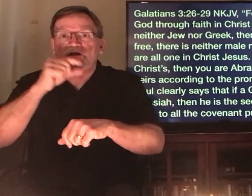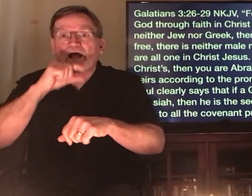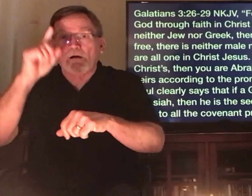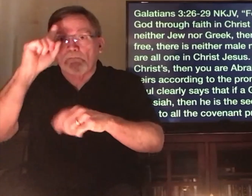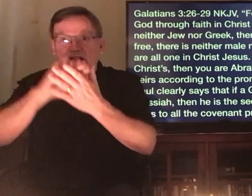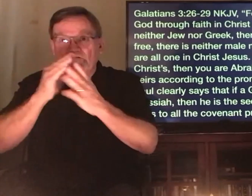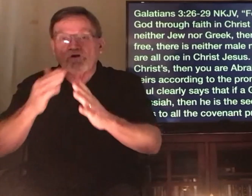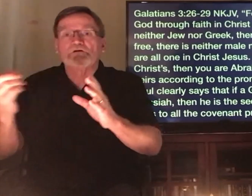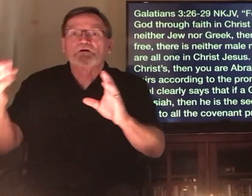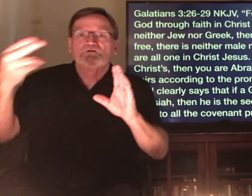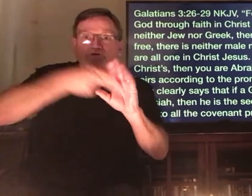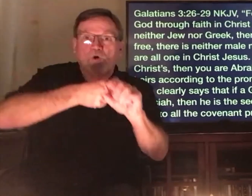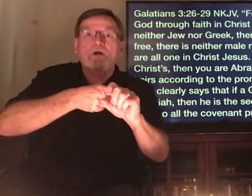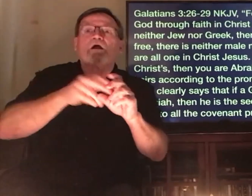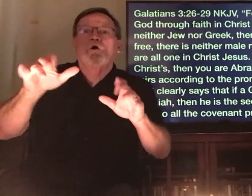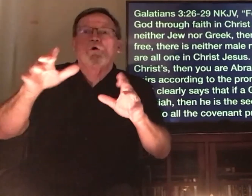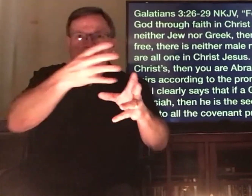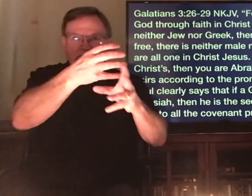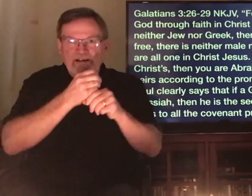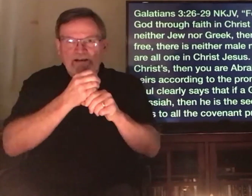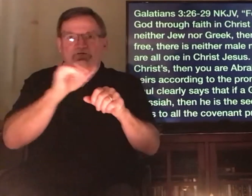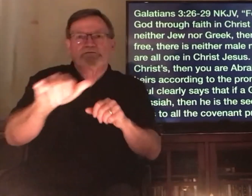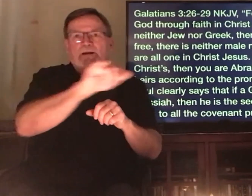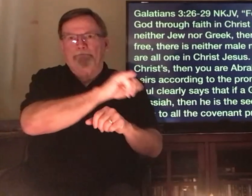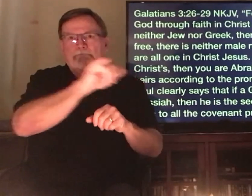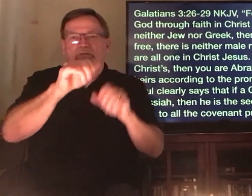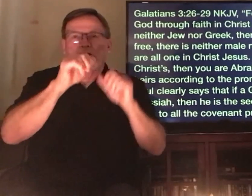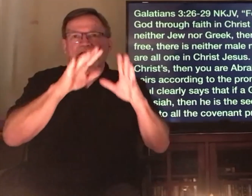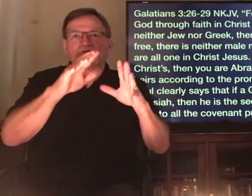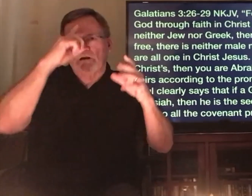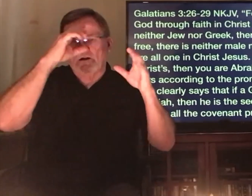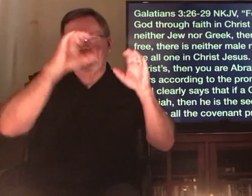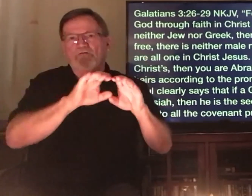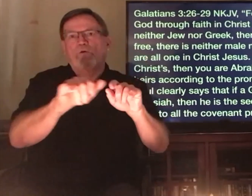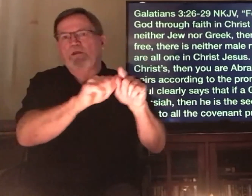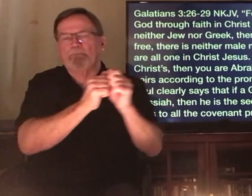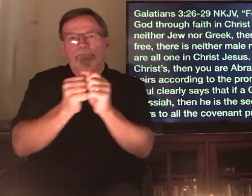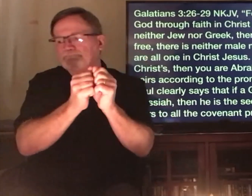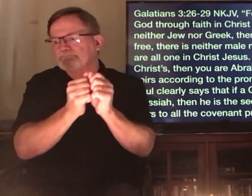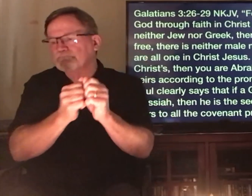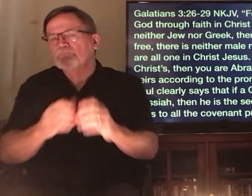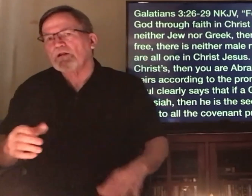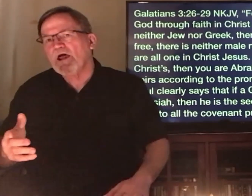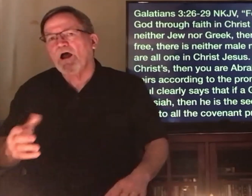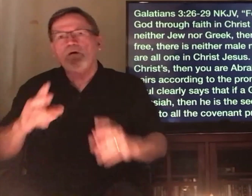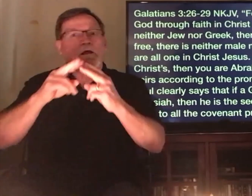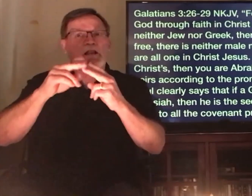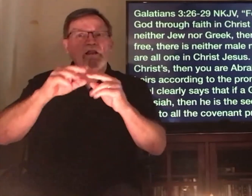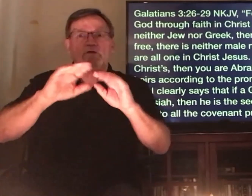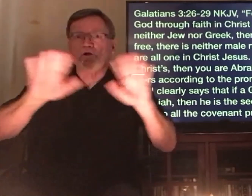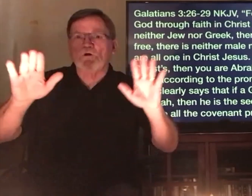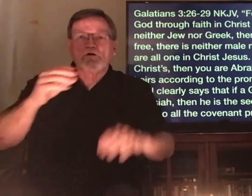Now, Galatians chapter 3. For you are sons of God through faith